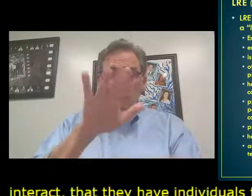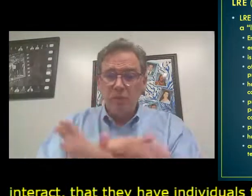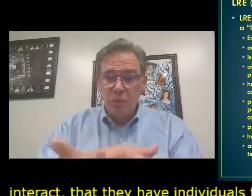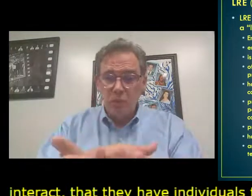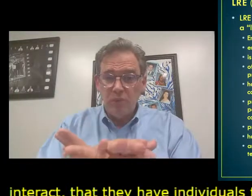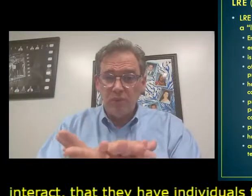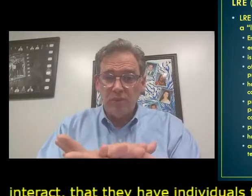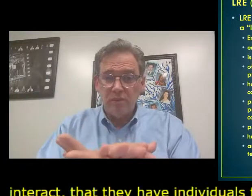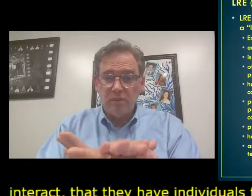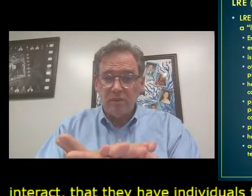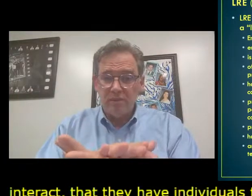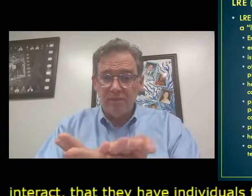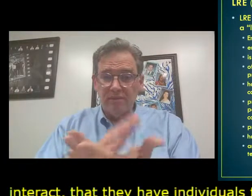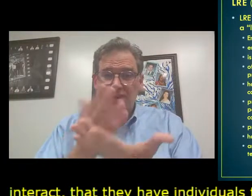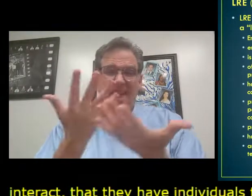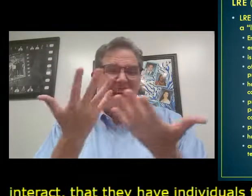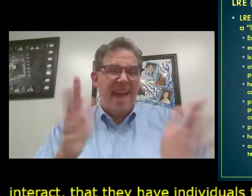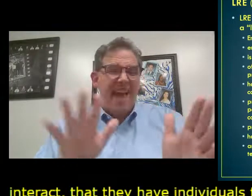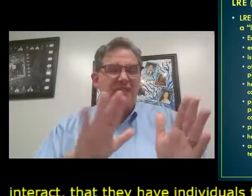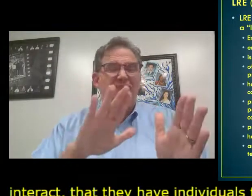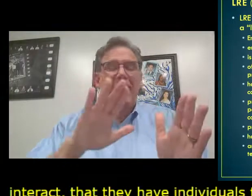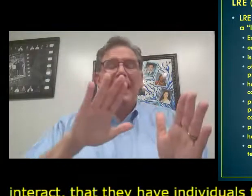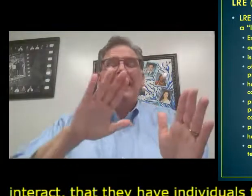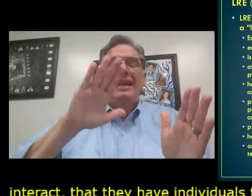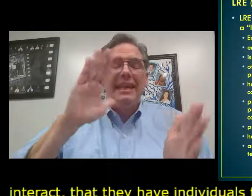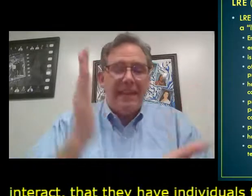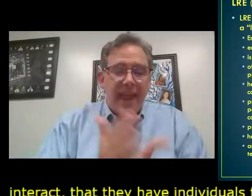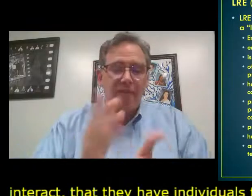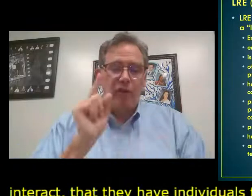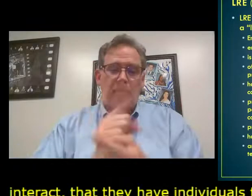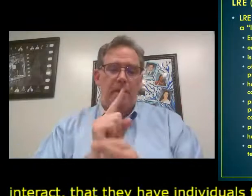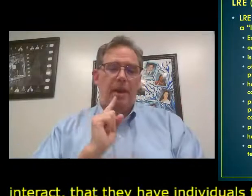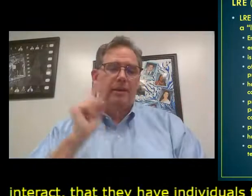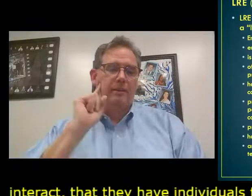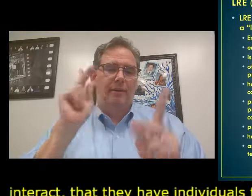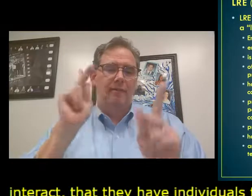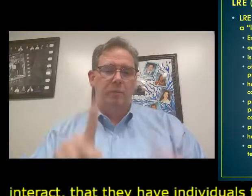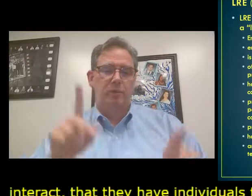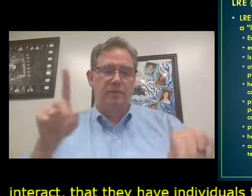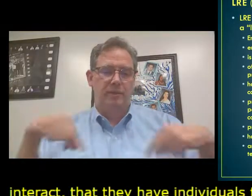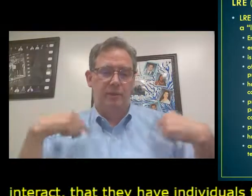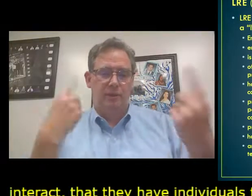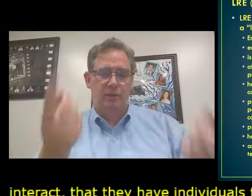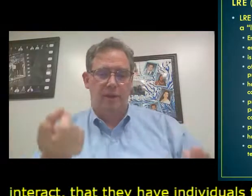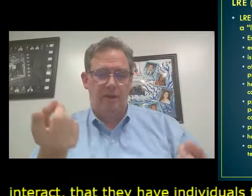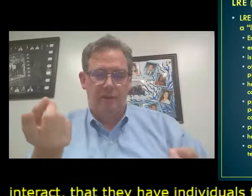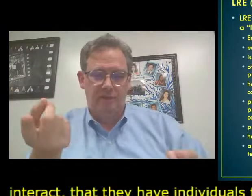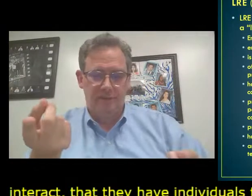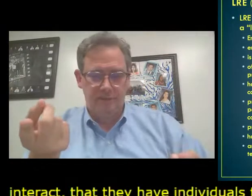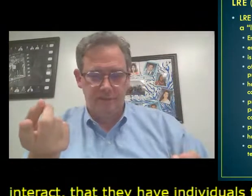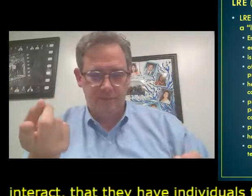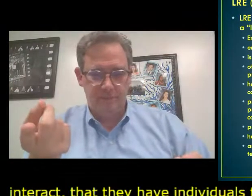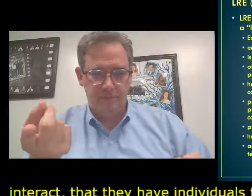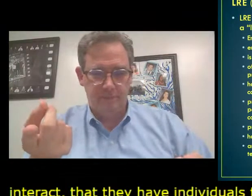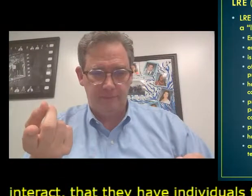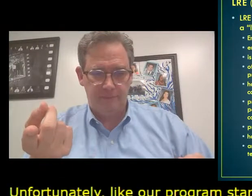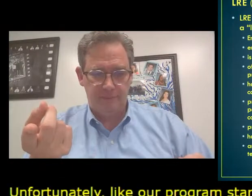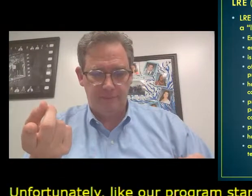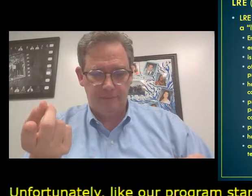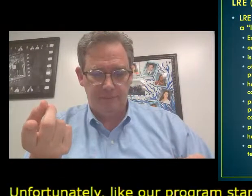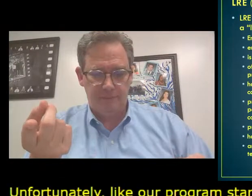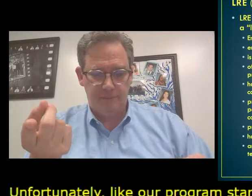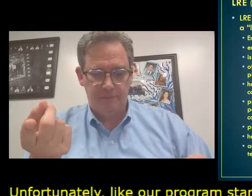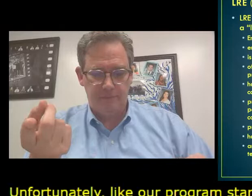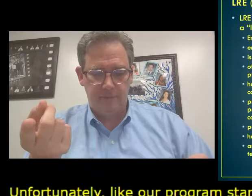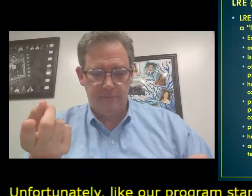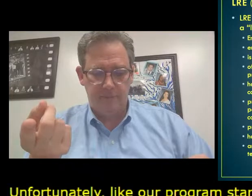some students arrive to 6th grade getting ready for middle school, and they've never met a deaf person in